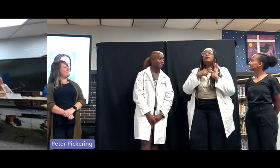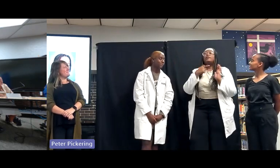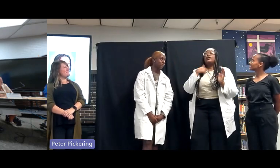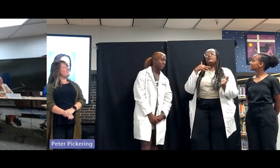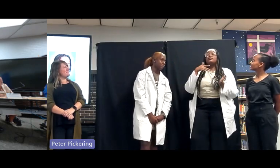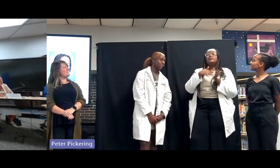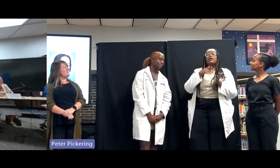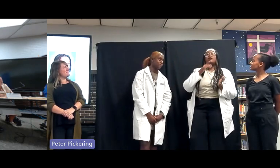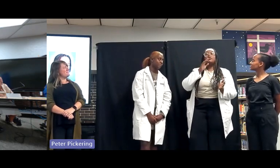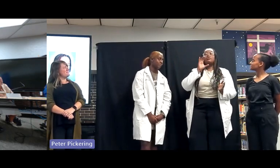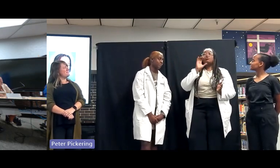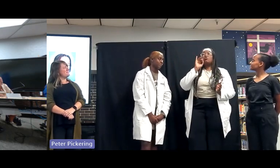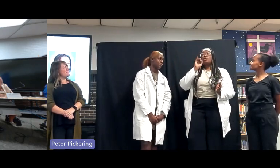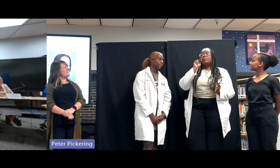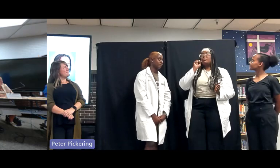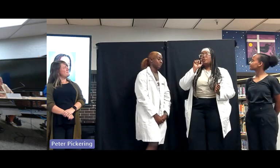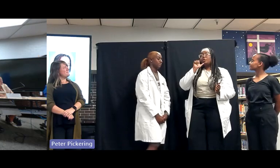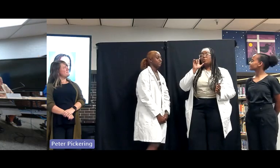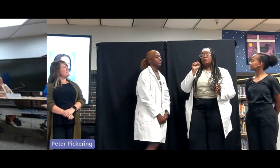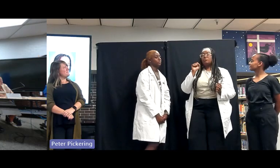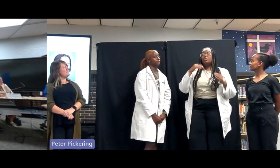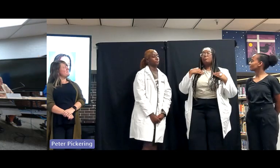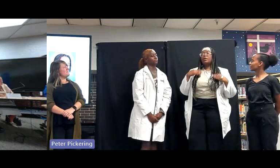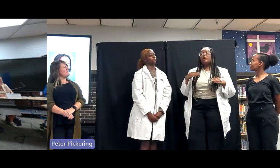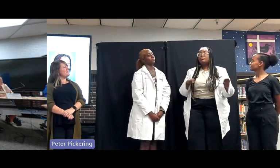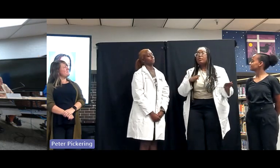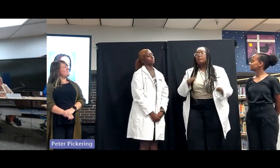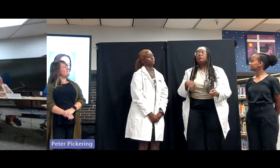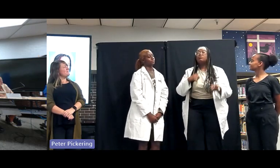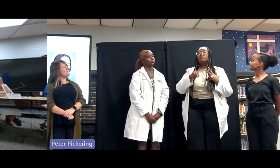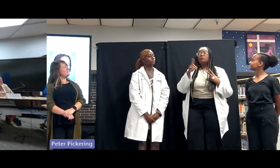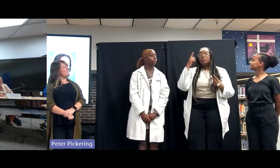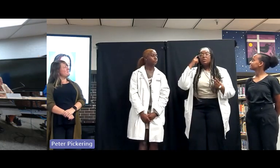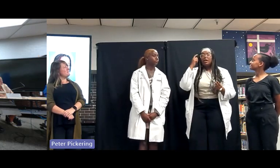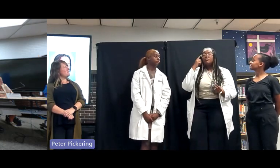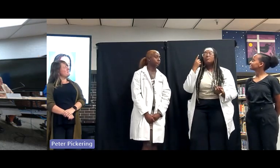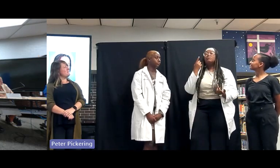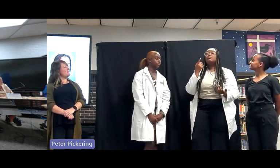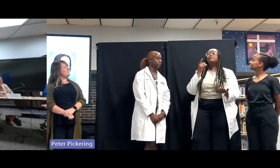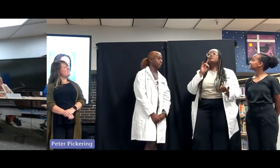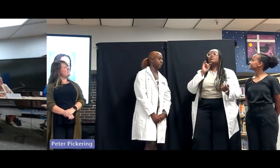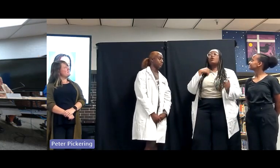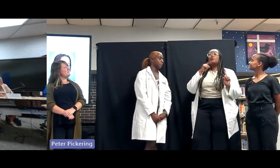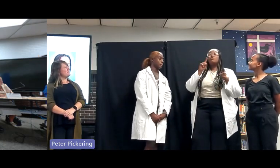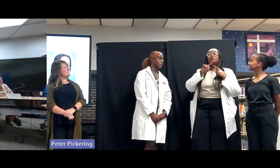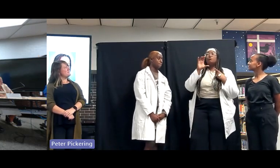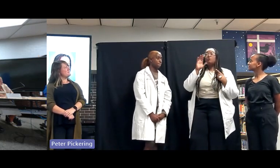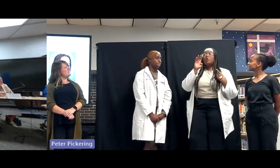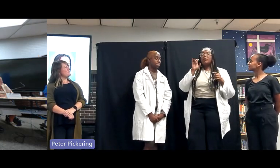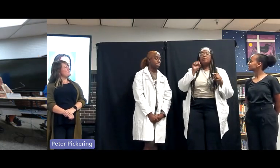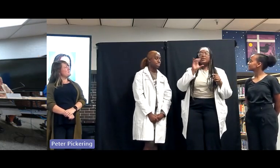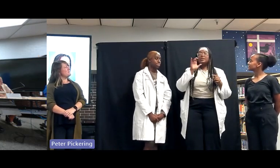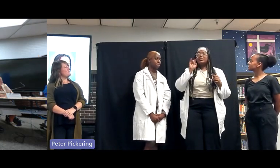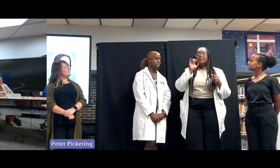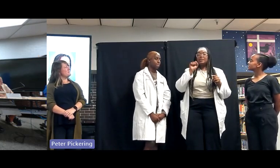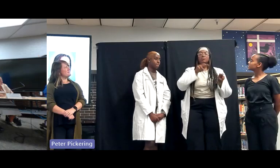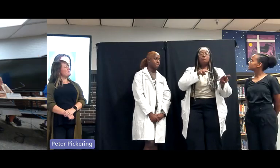forensic psychology. So I would be studying criminals' body behavior, how they